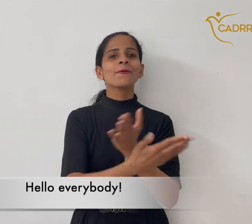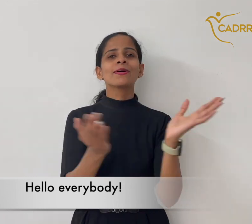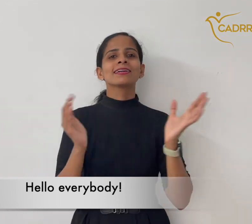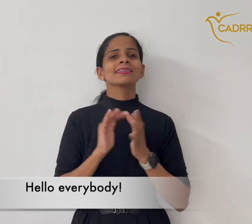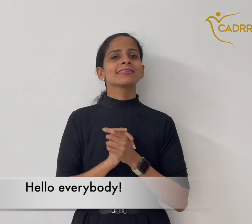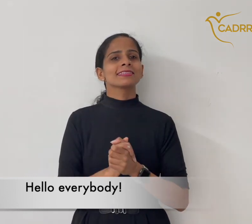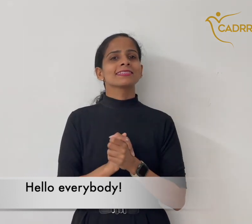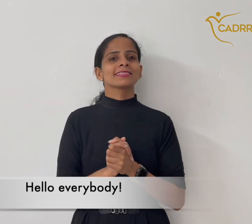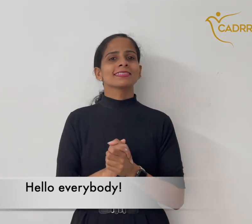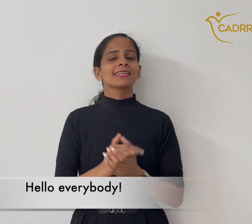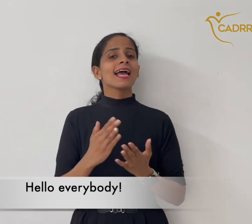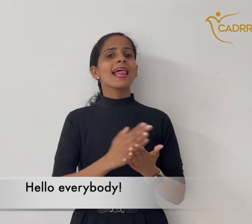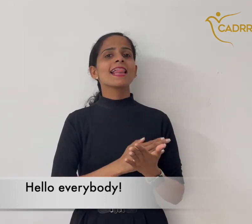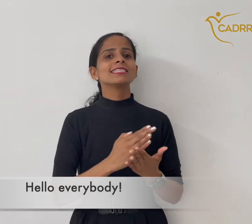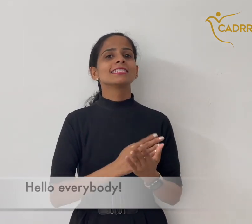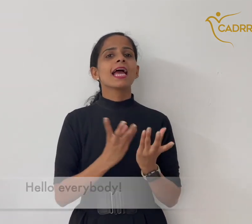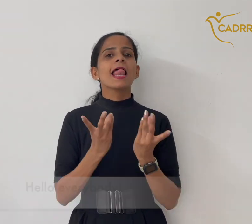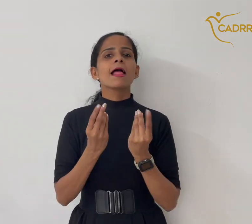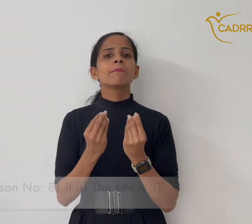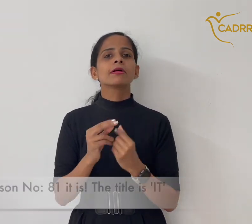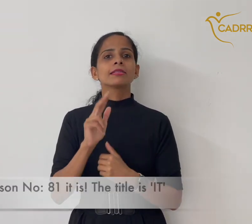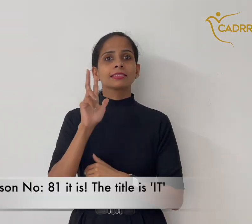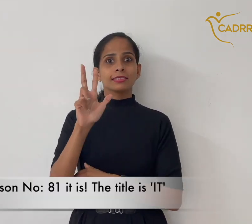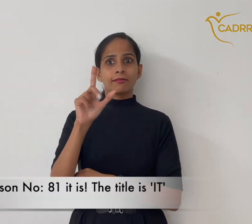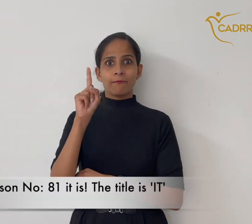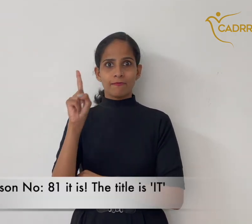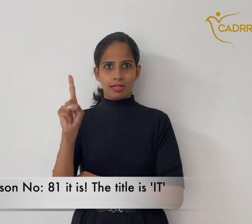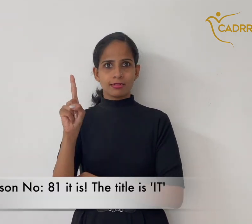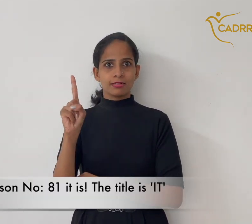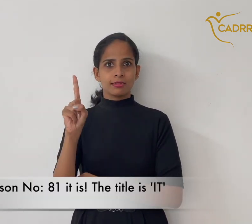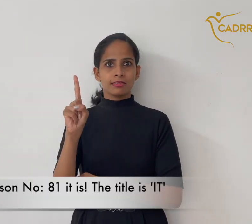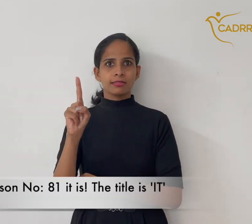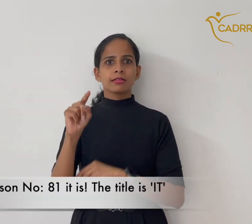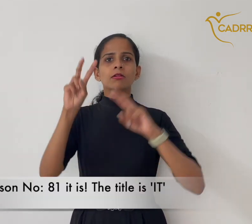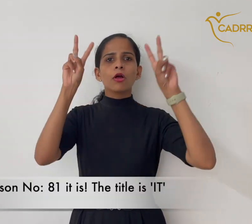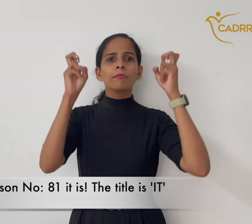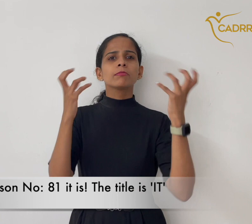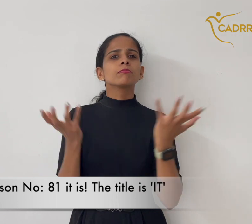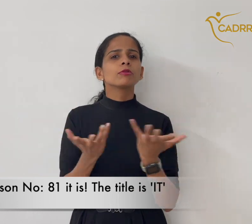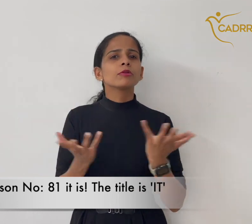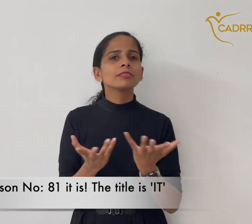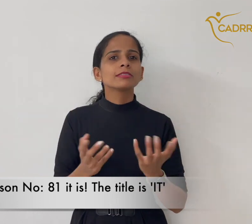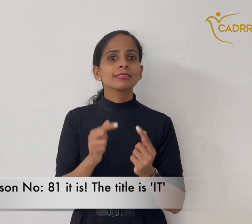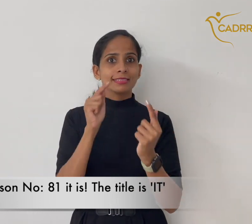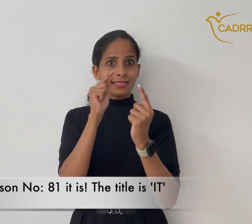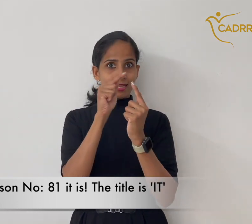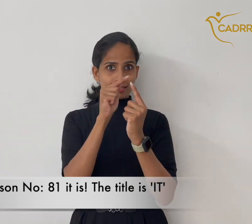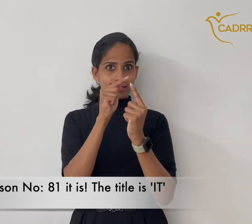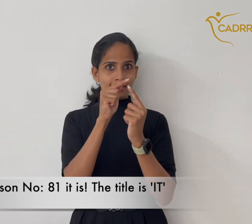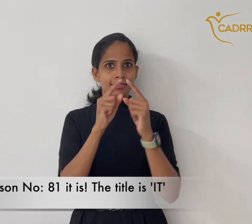Hello everyone, this is lesson number 81. The title is